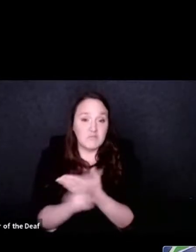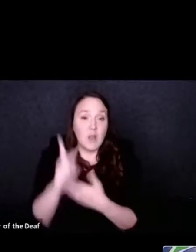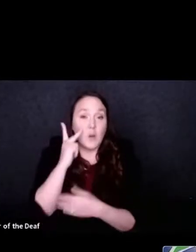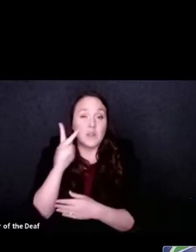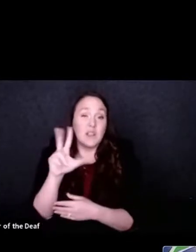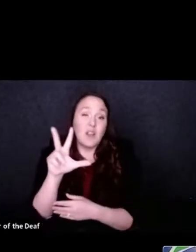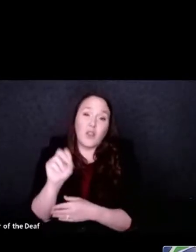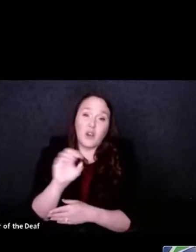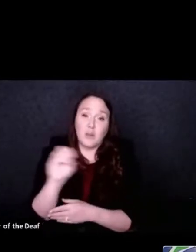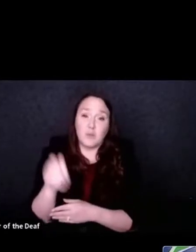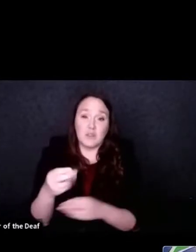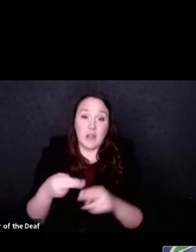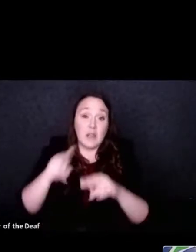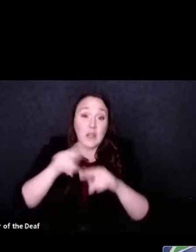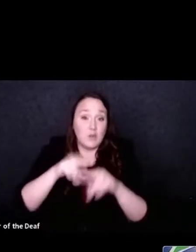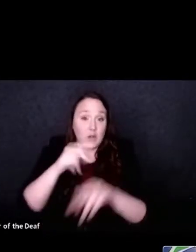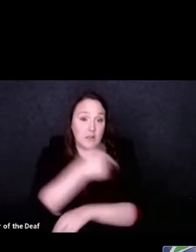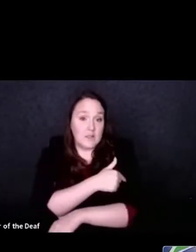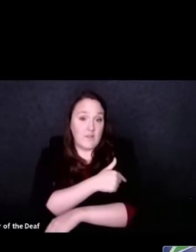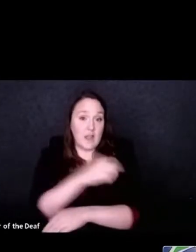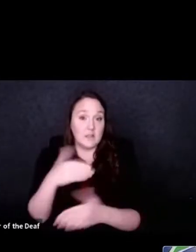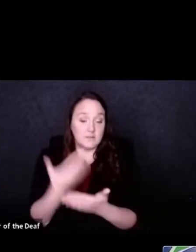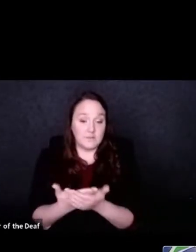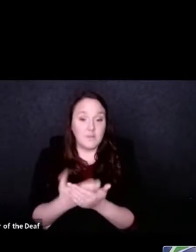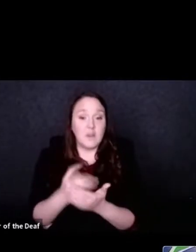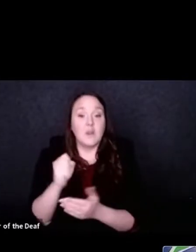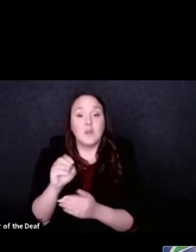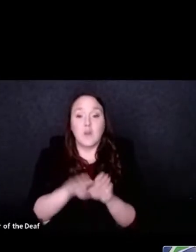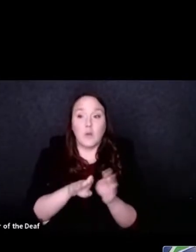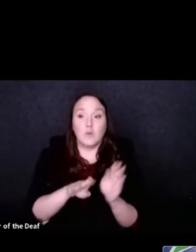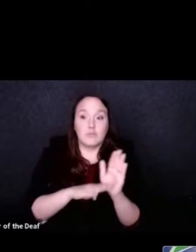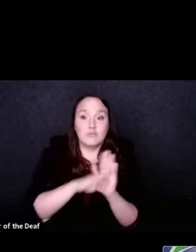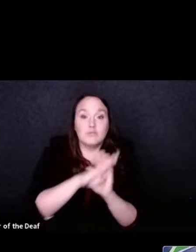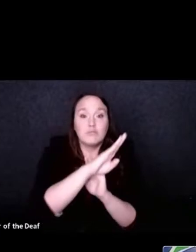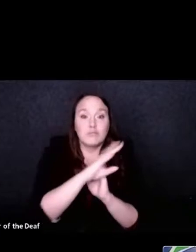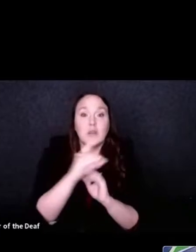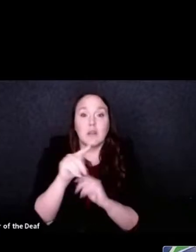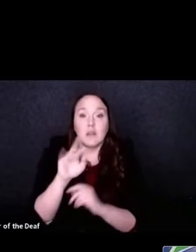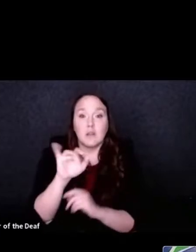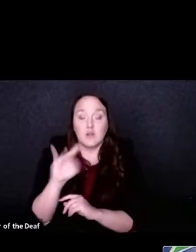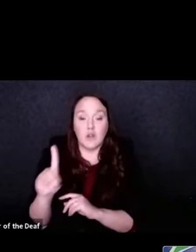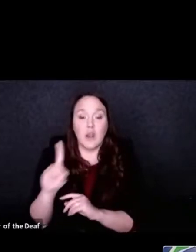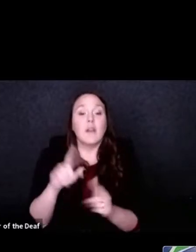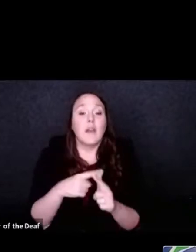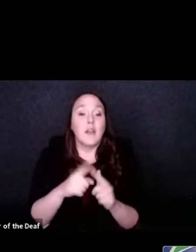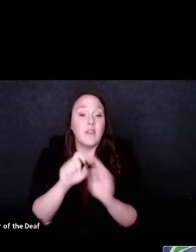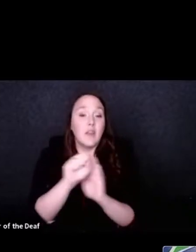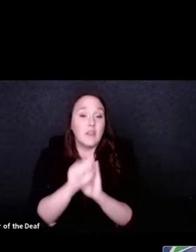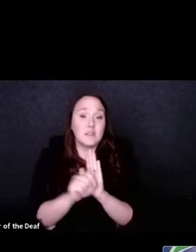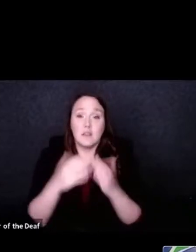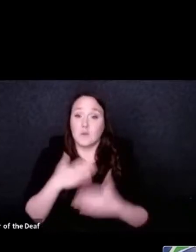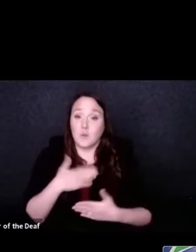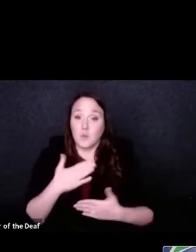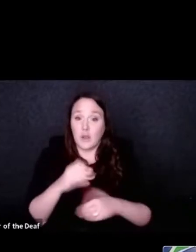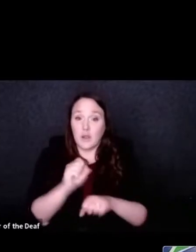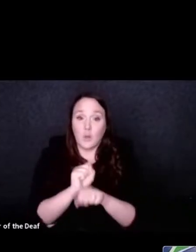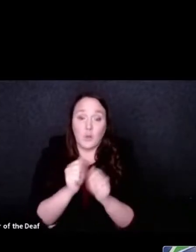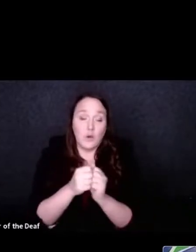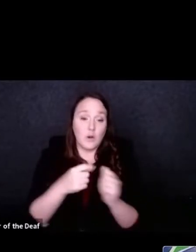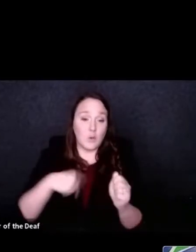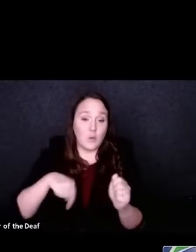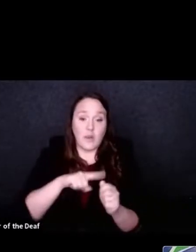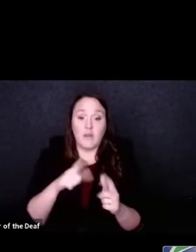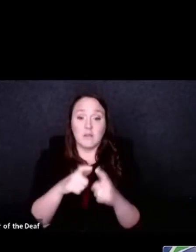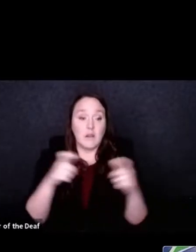hopefully, in vaccines. So continuing that upward trend. And then the state is absolutely willing to work with us on a